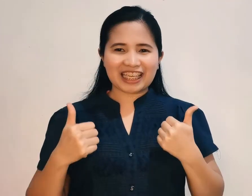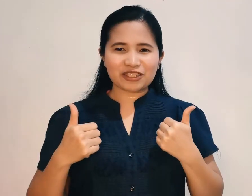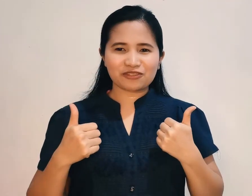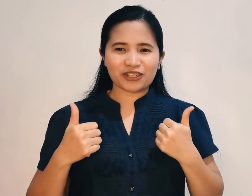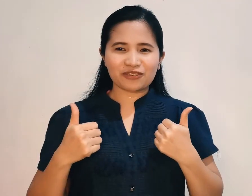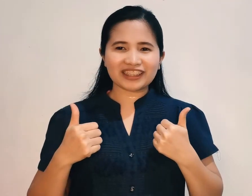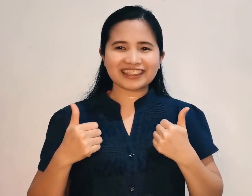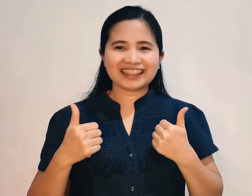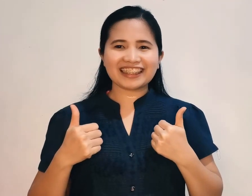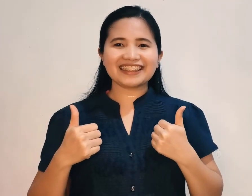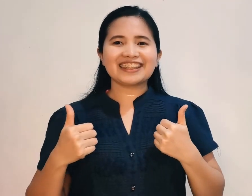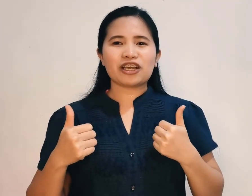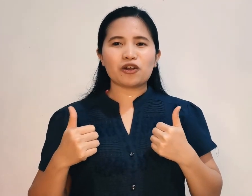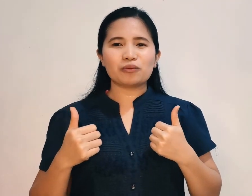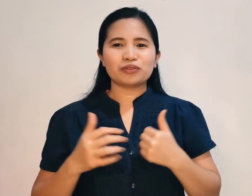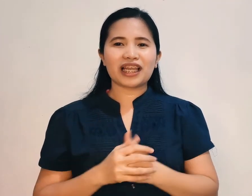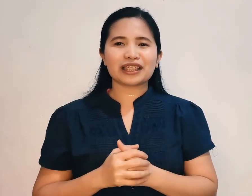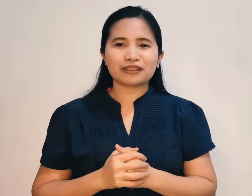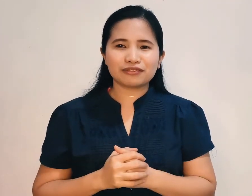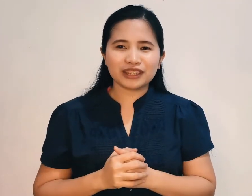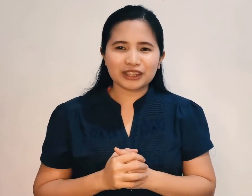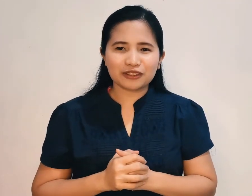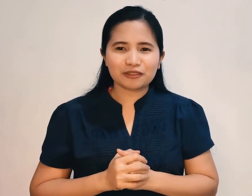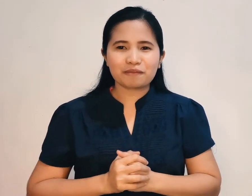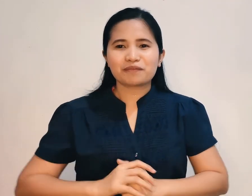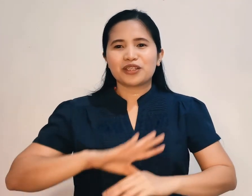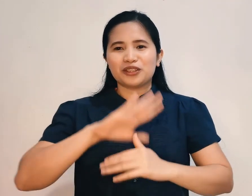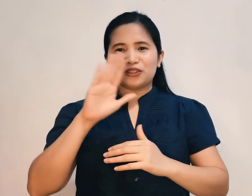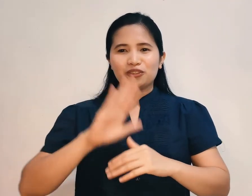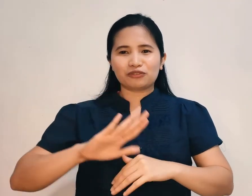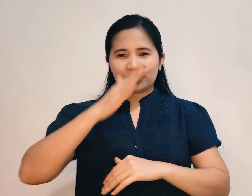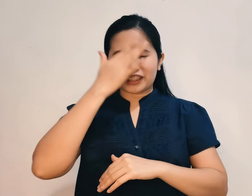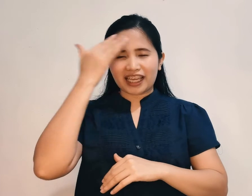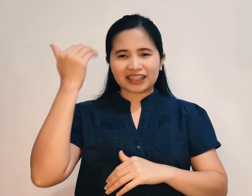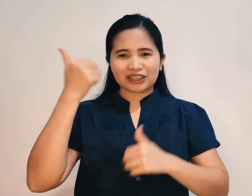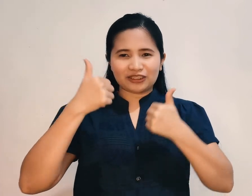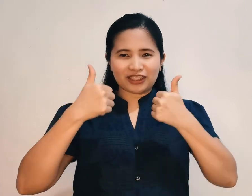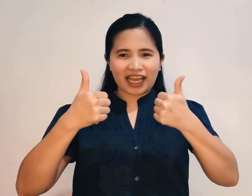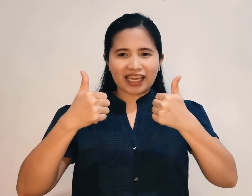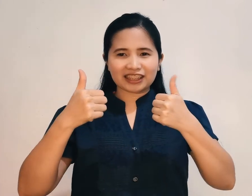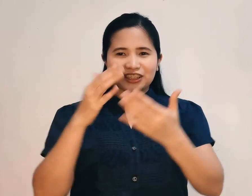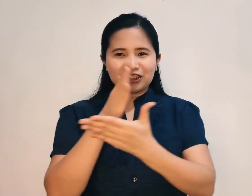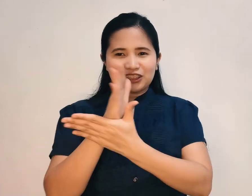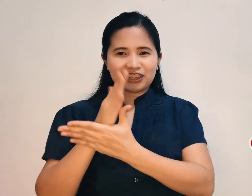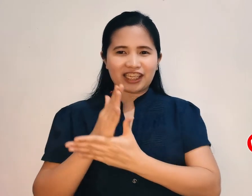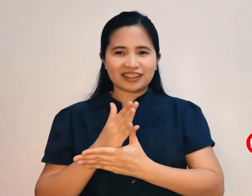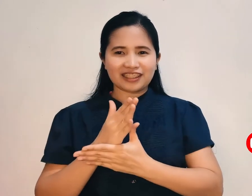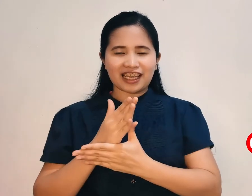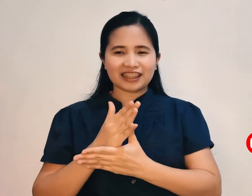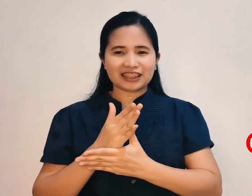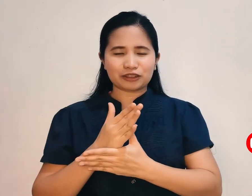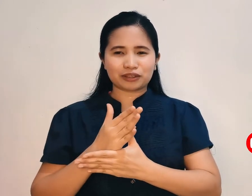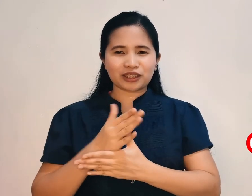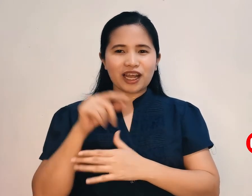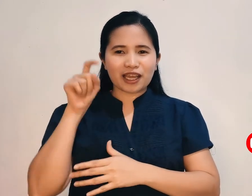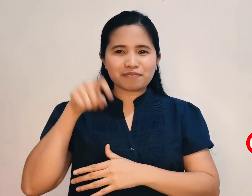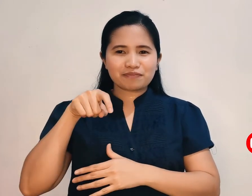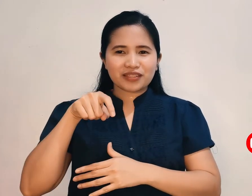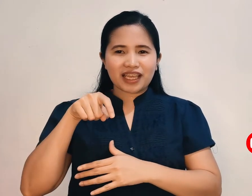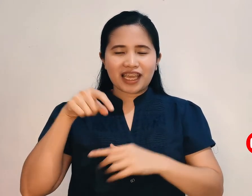Thank you for watching. Hope you like the video. Don't forget to like, share, and subscribe.